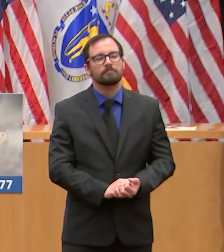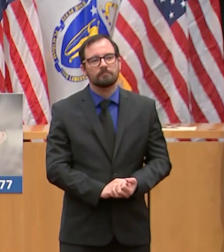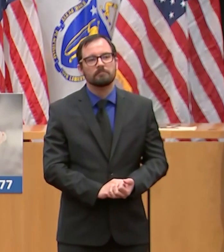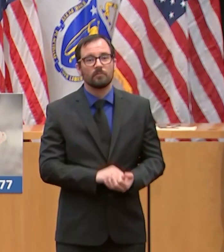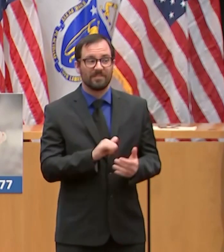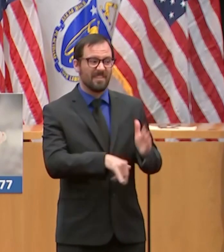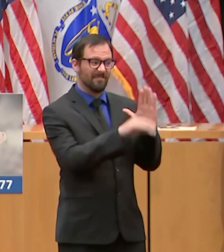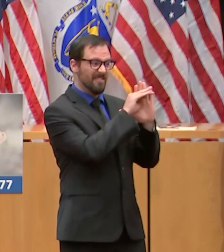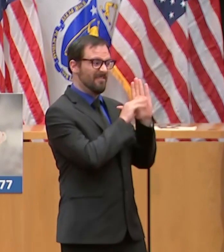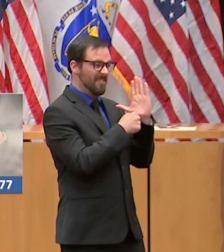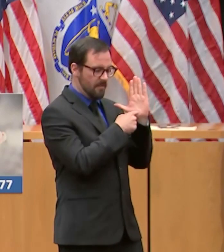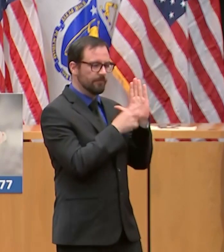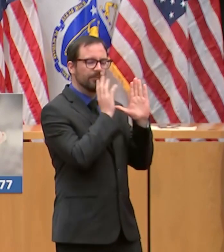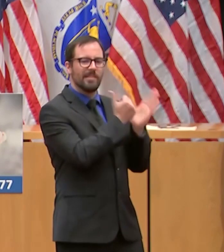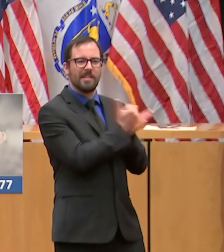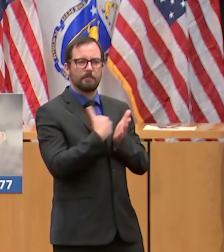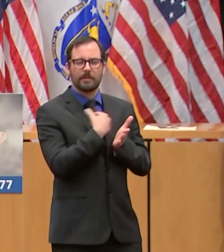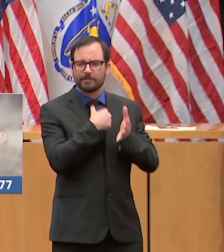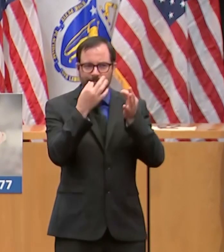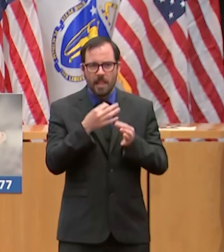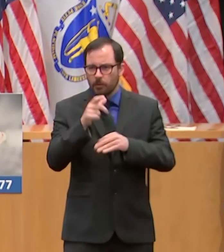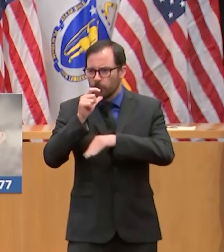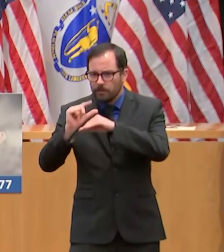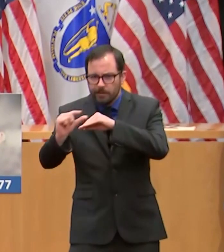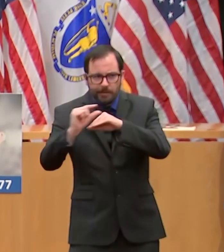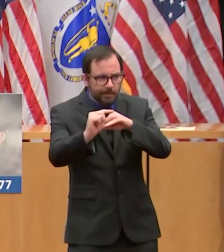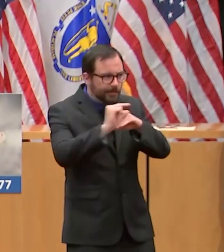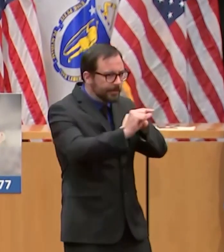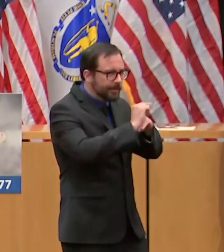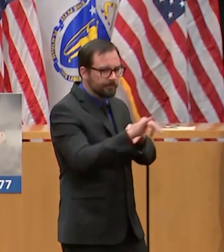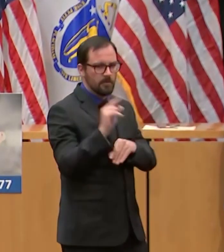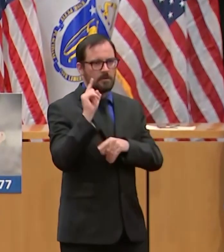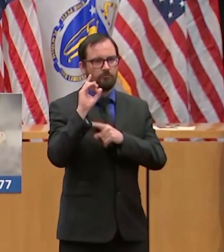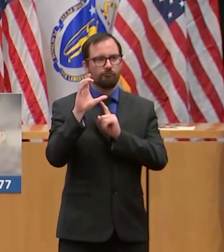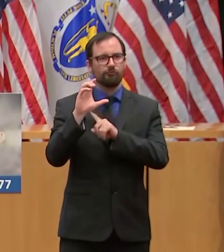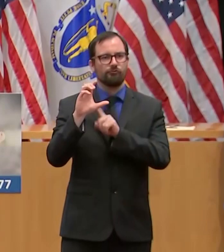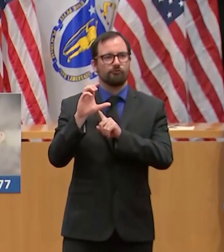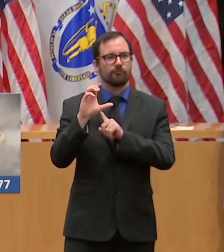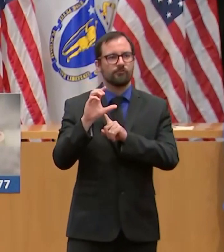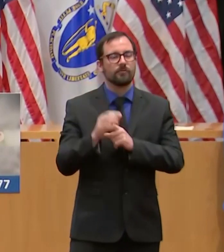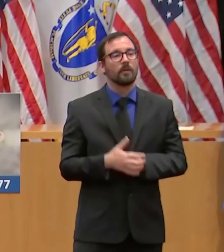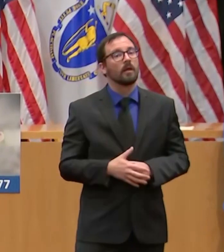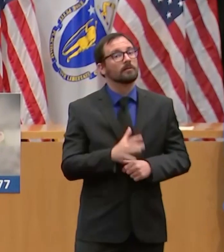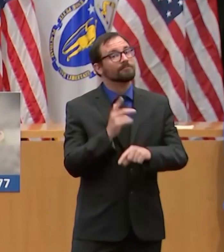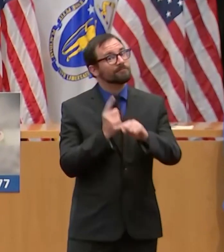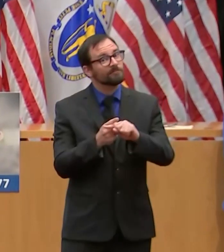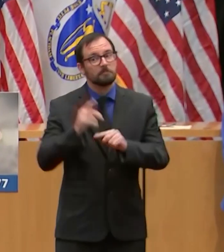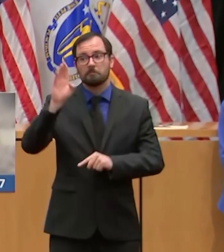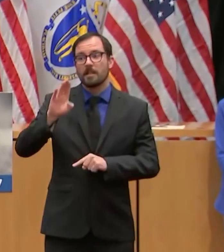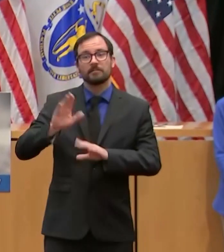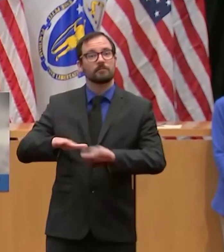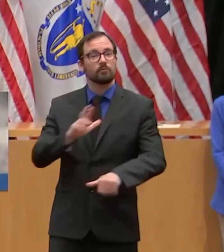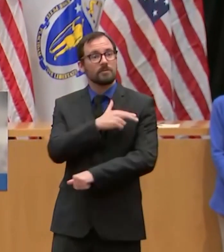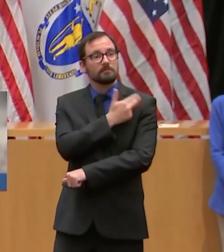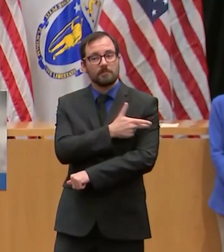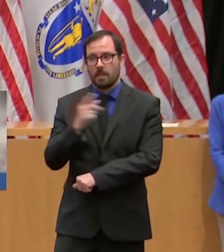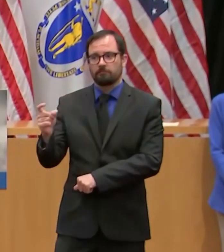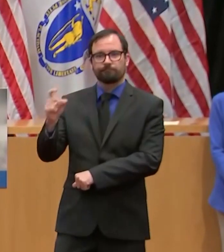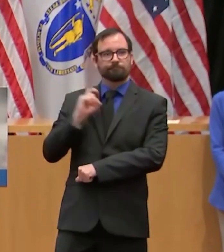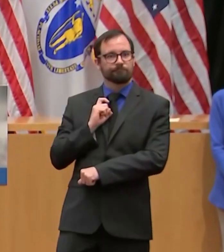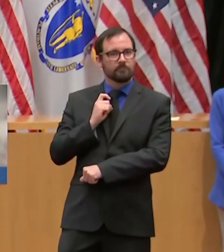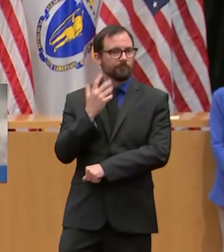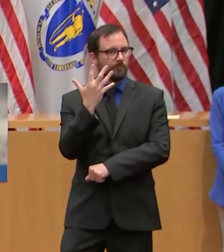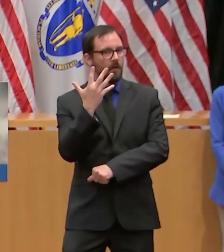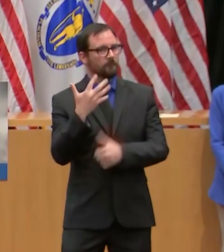Group. We also received a wonderful donation from Boston Children's Hospital of 5 ventilators, which we're enormously grateful for.